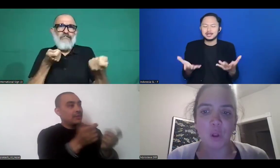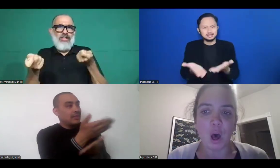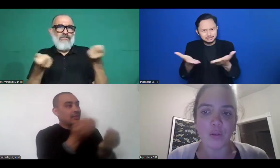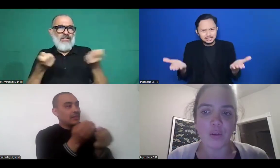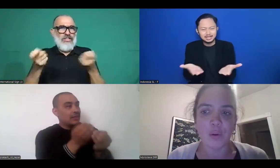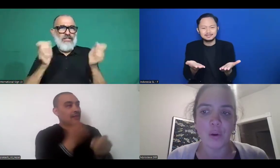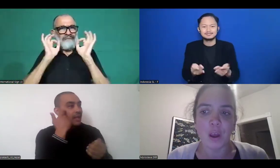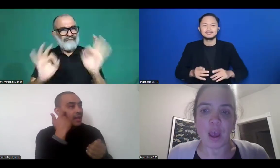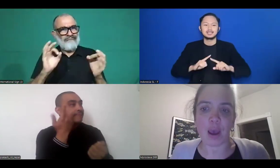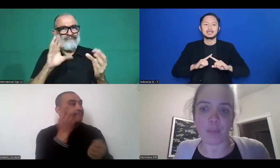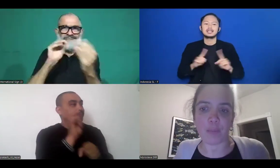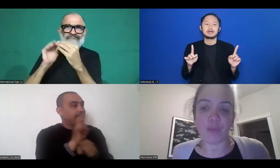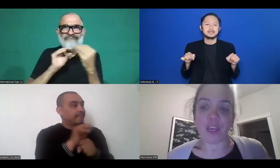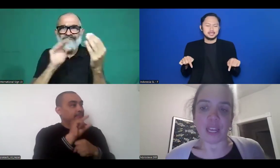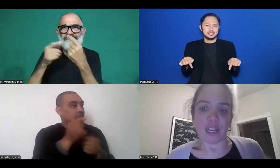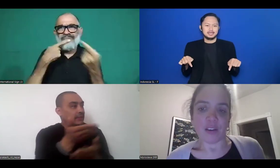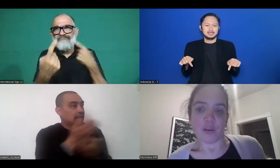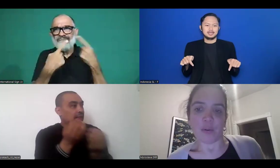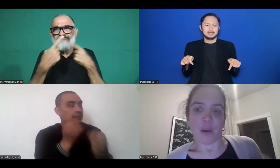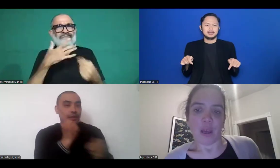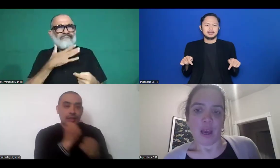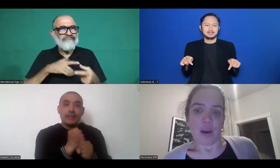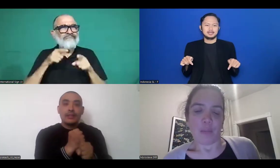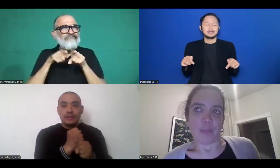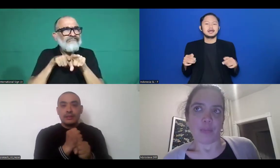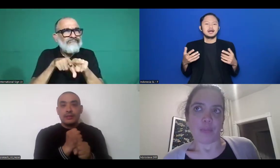this will also feed into